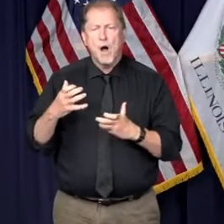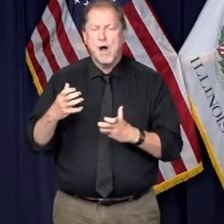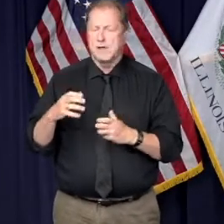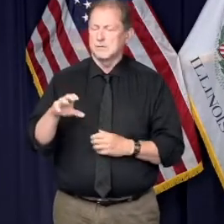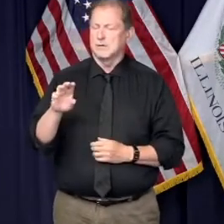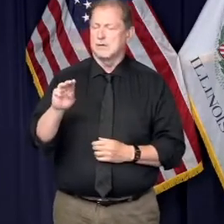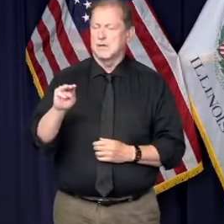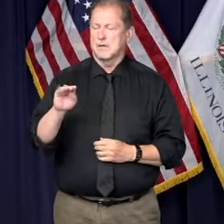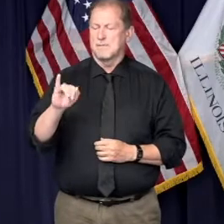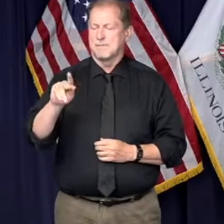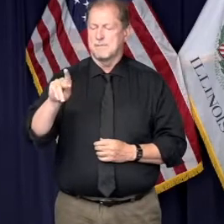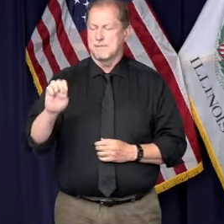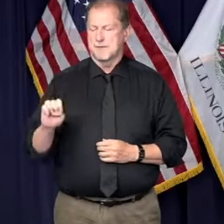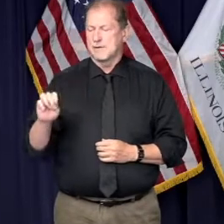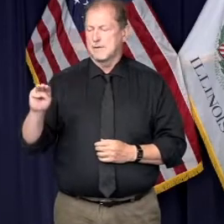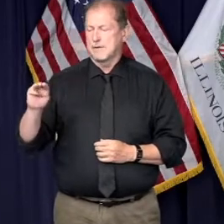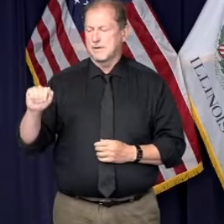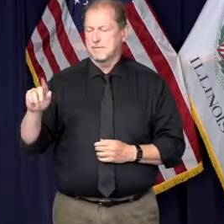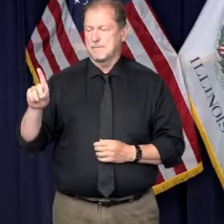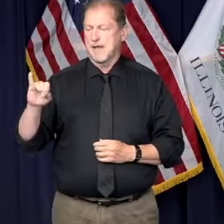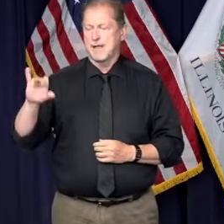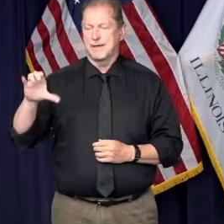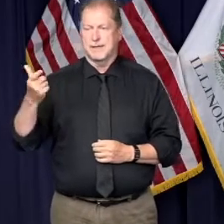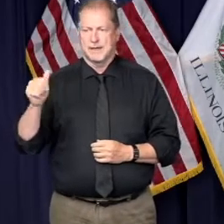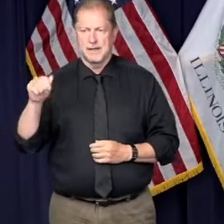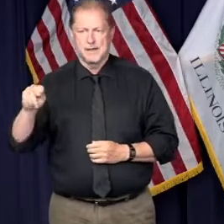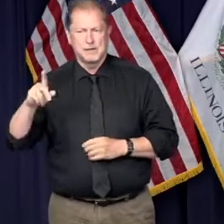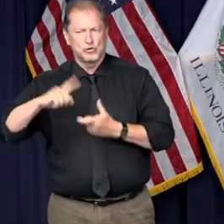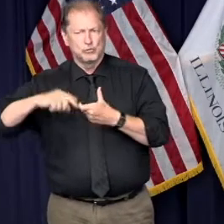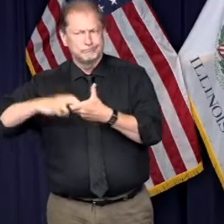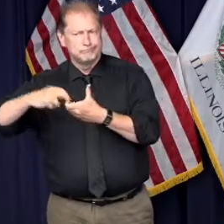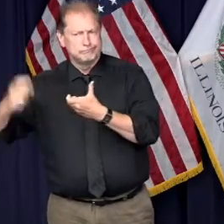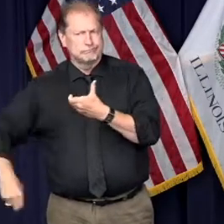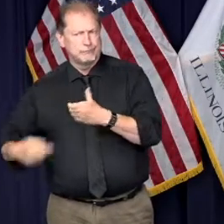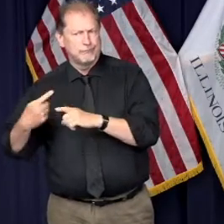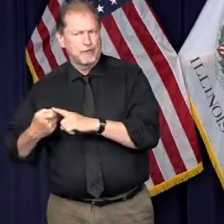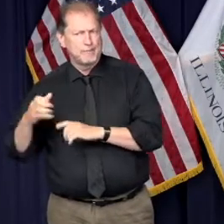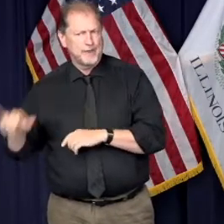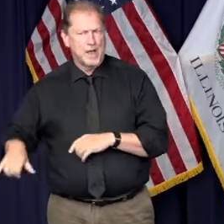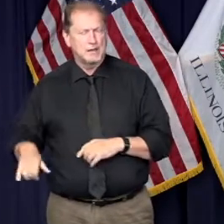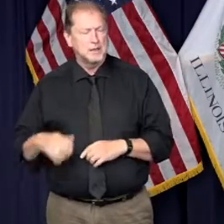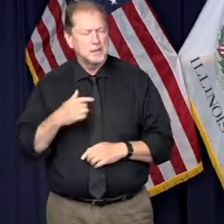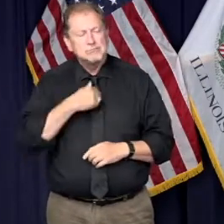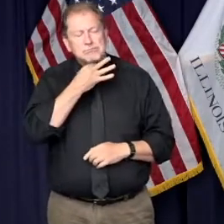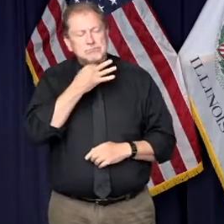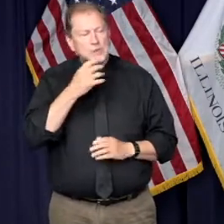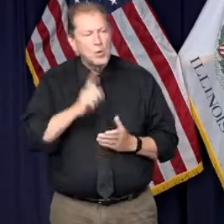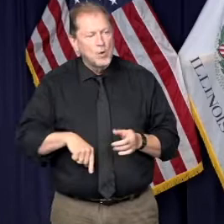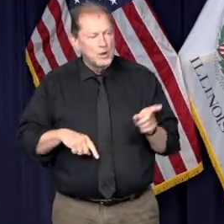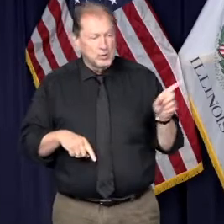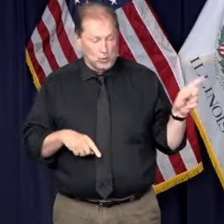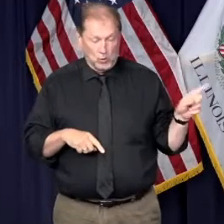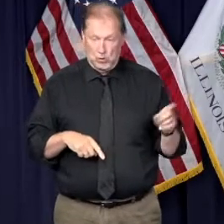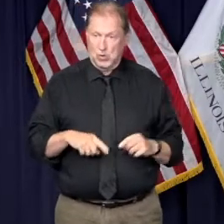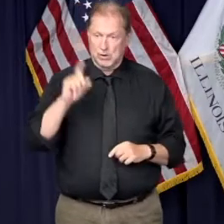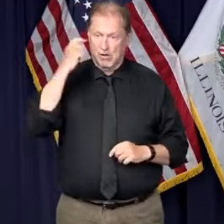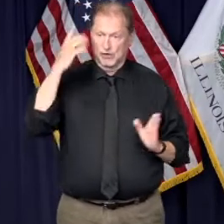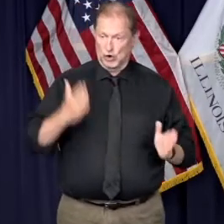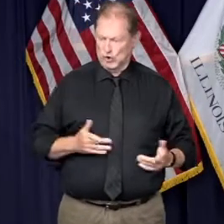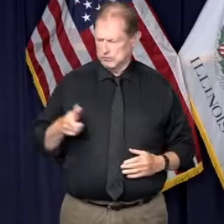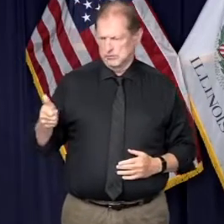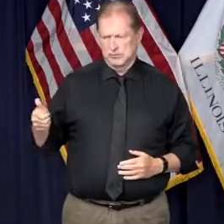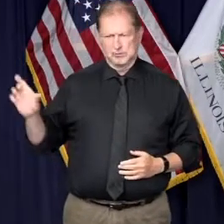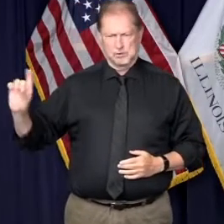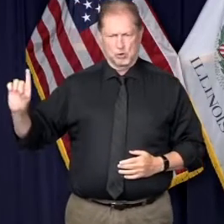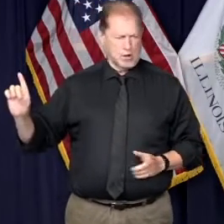that. But I'm curious if you, as in effect the leader of the Democratic Party, are concerned